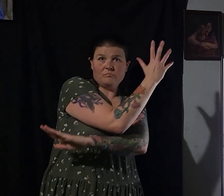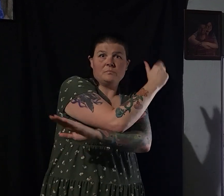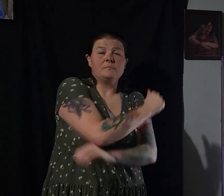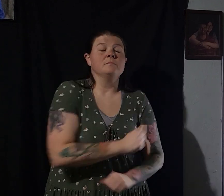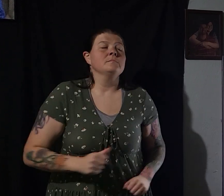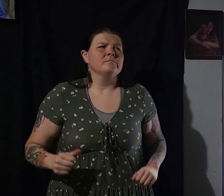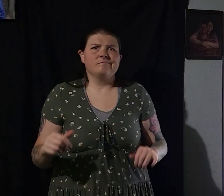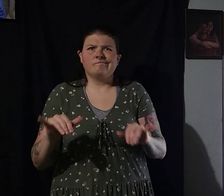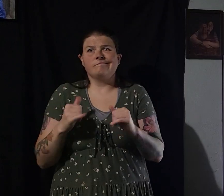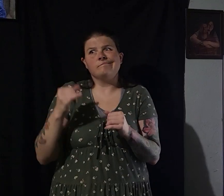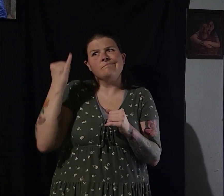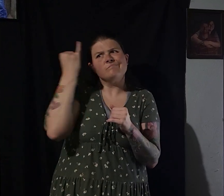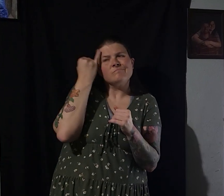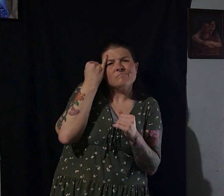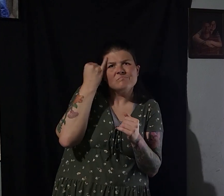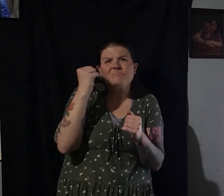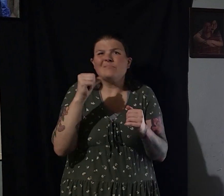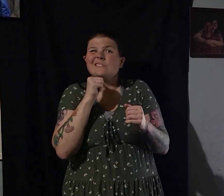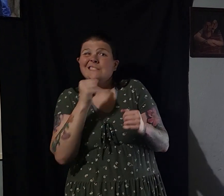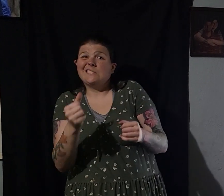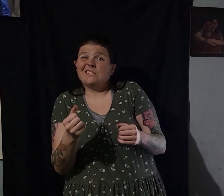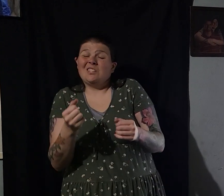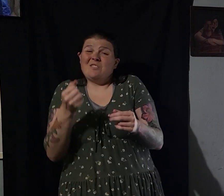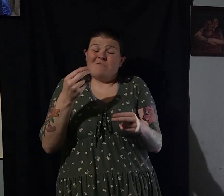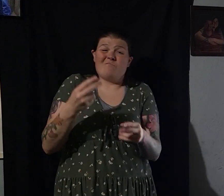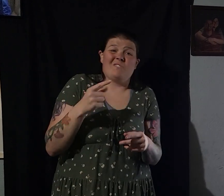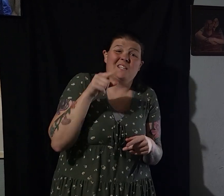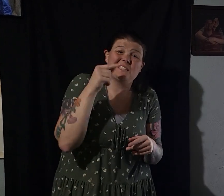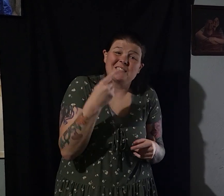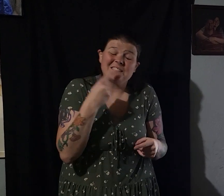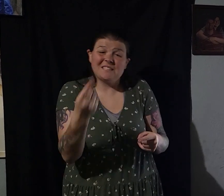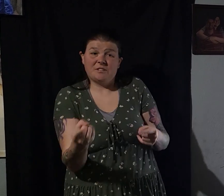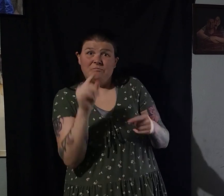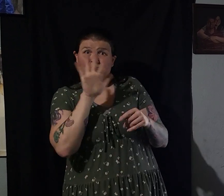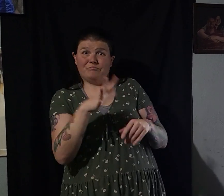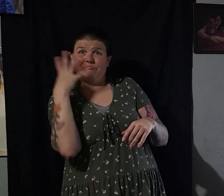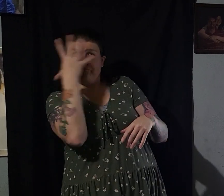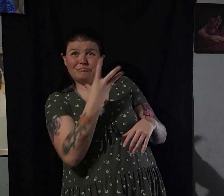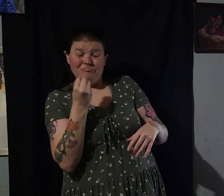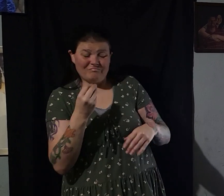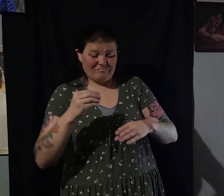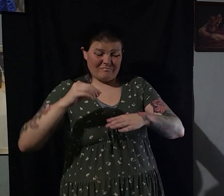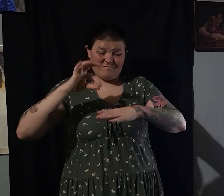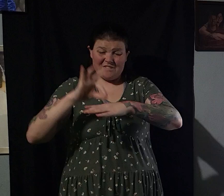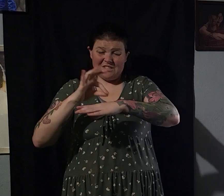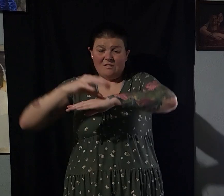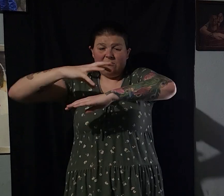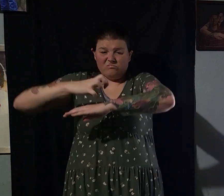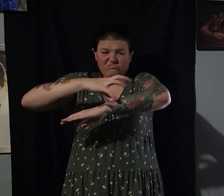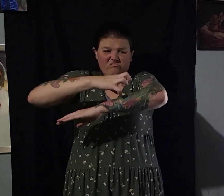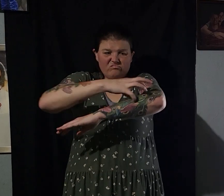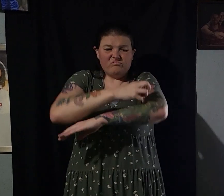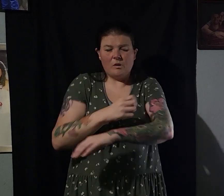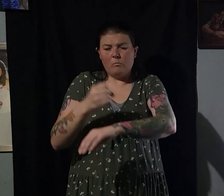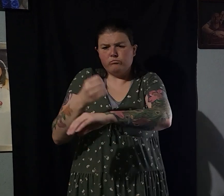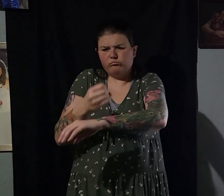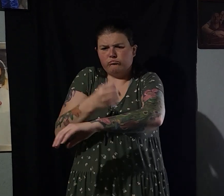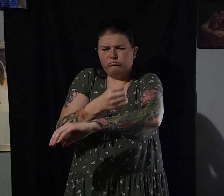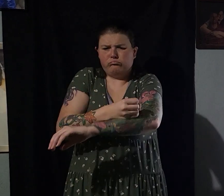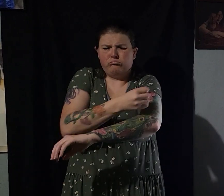And I suppose you wouldn't exactly call many of them beautiful. Their skin is wrinkly and bumpy, and they've got big,